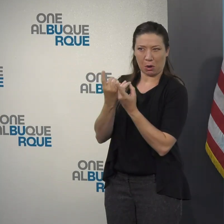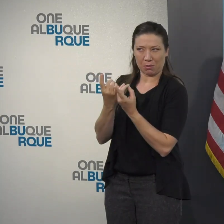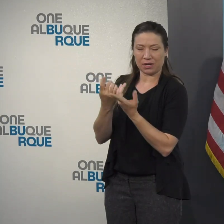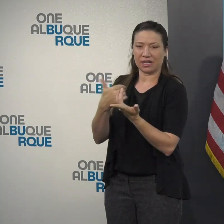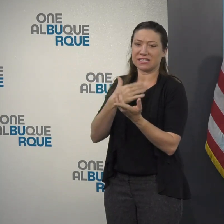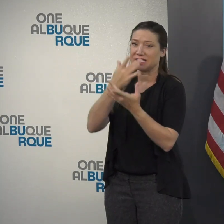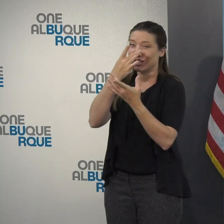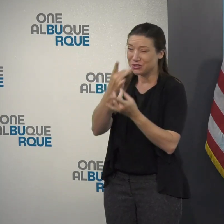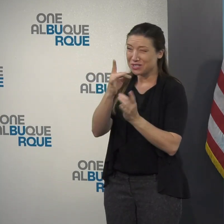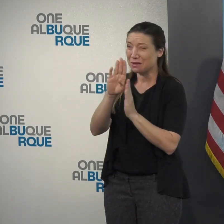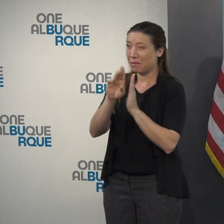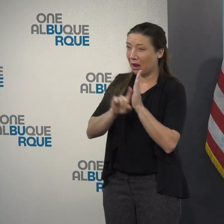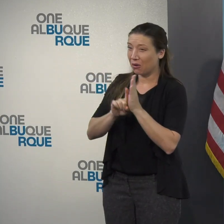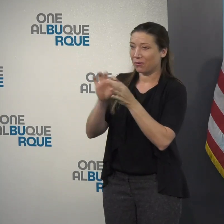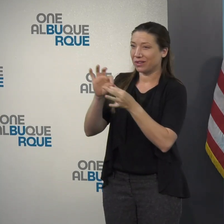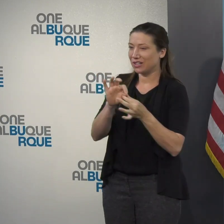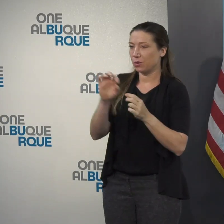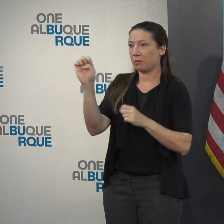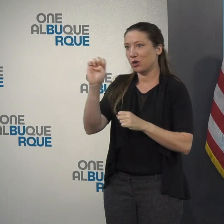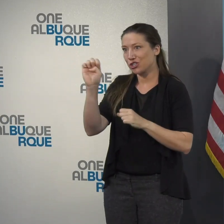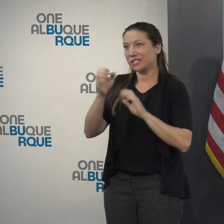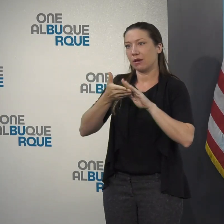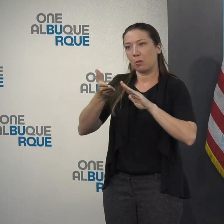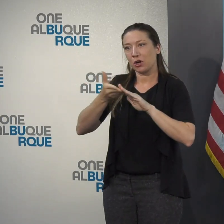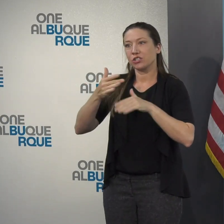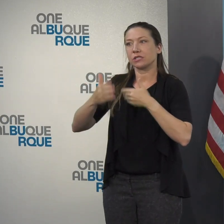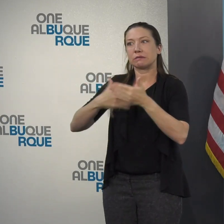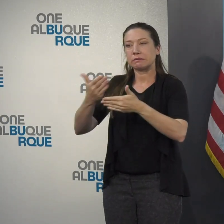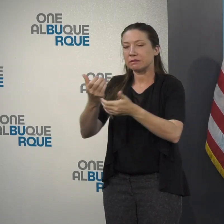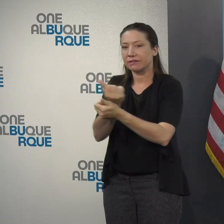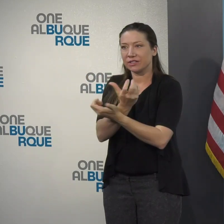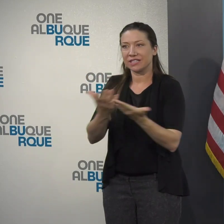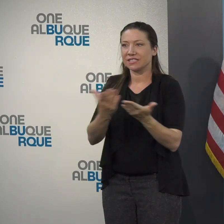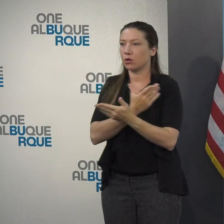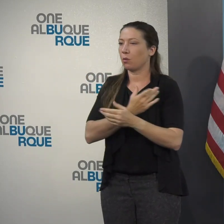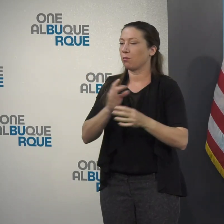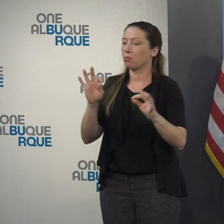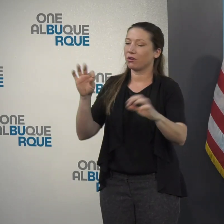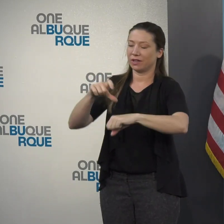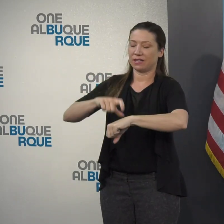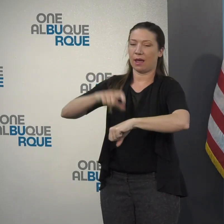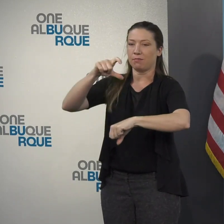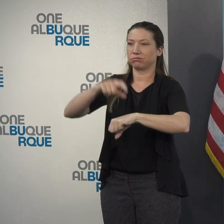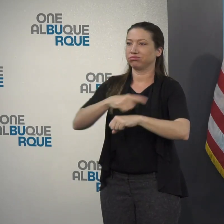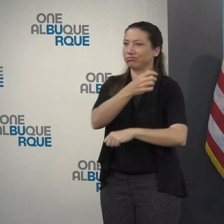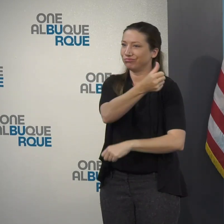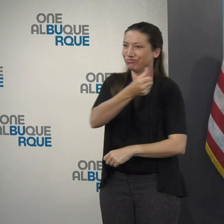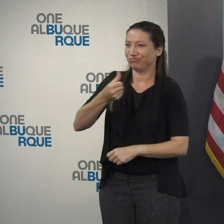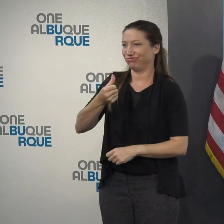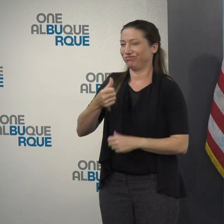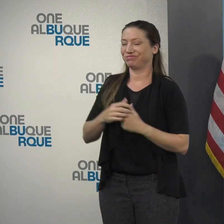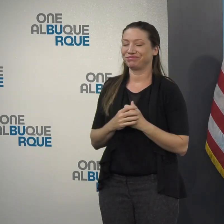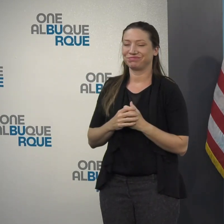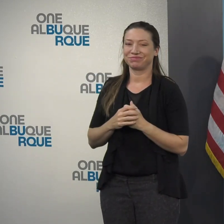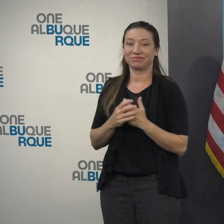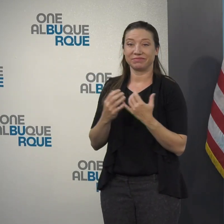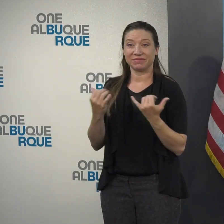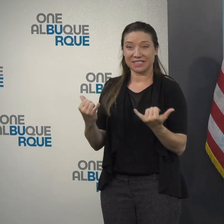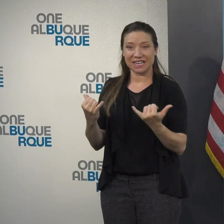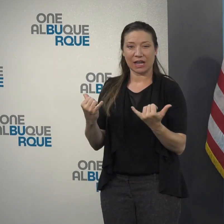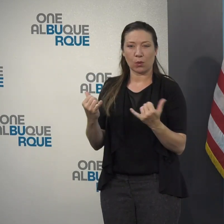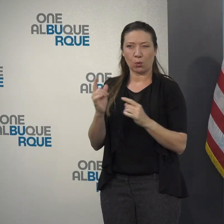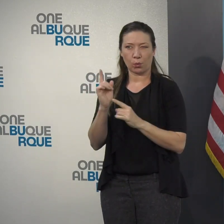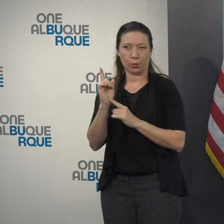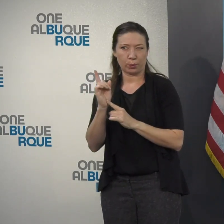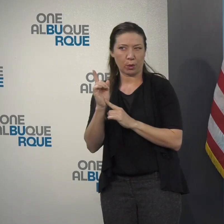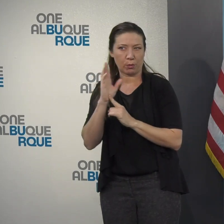emergency operations and so forth, and so here helping us out just at the right time. So we are going to move to questions here in just